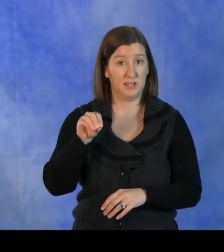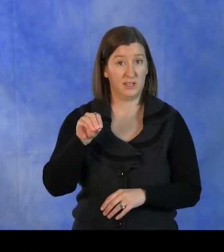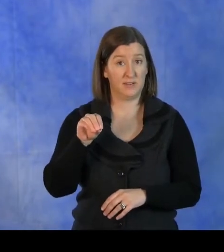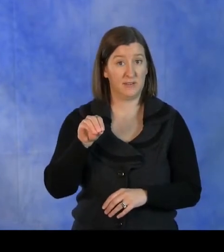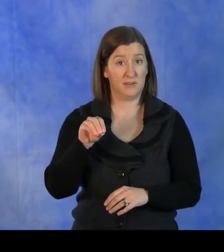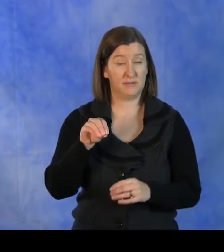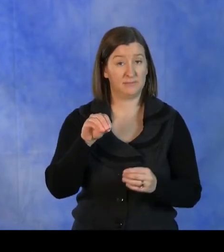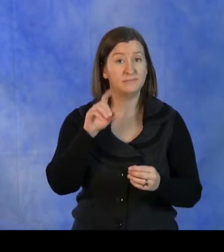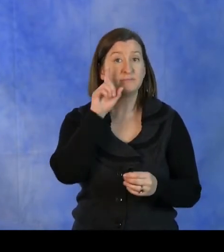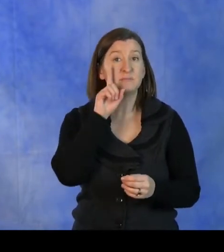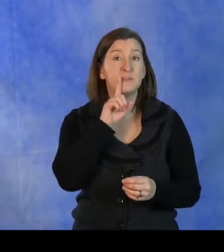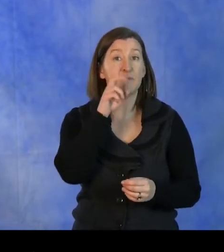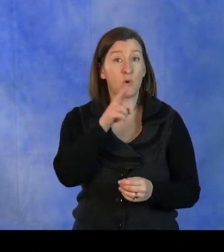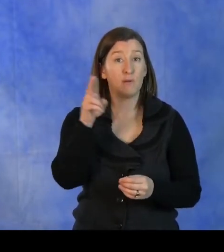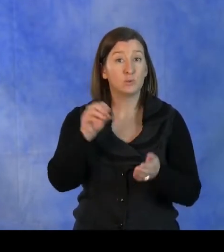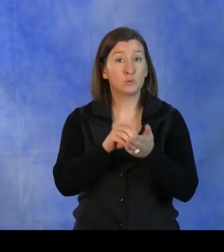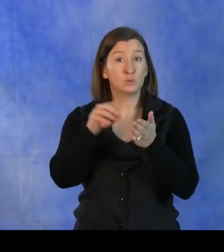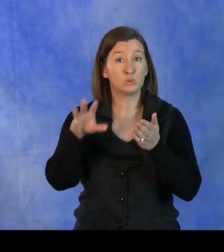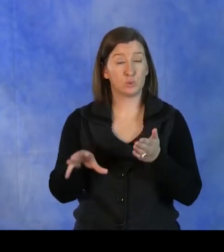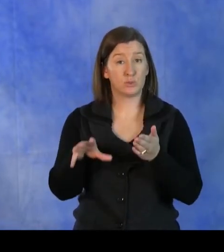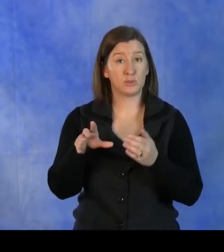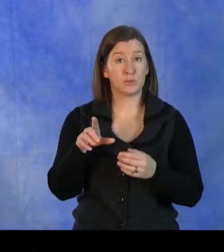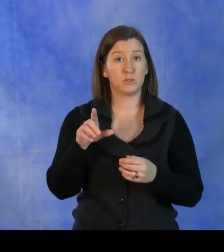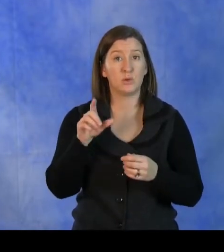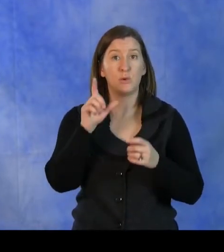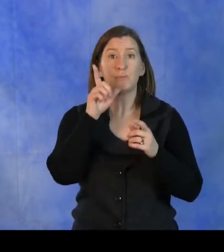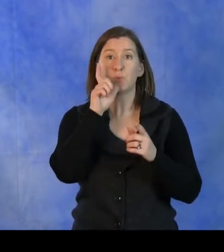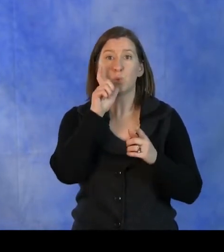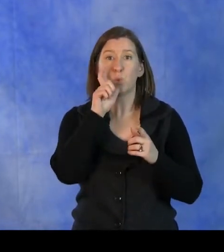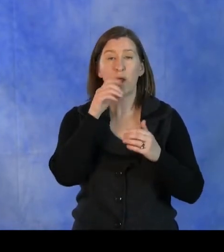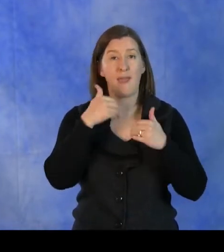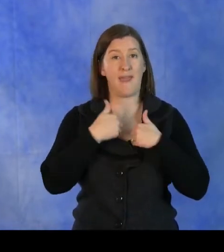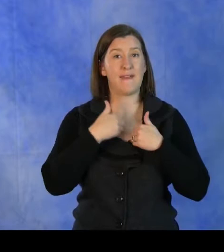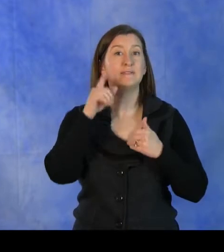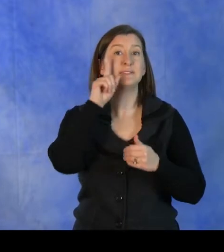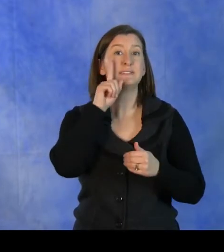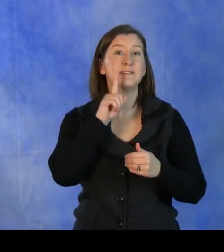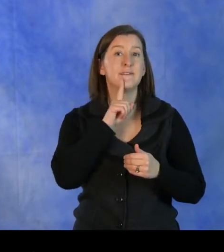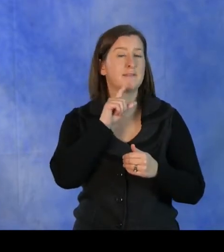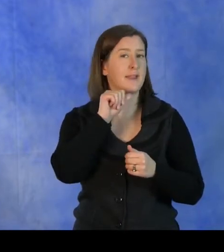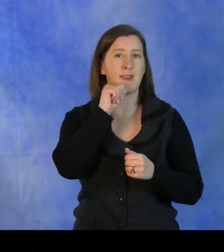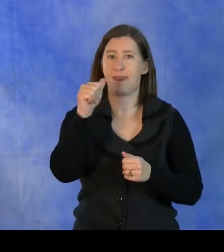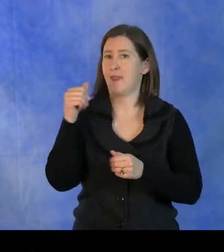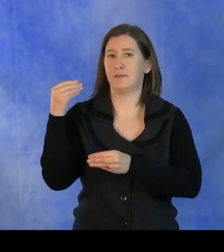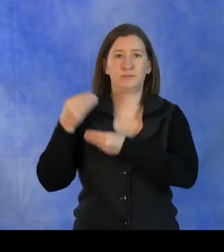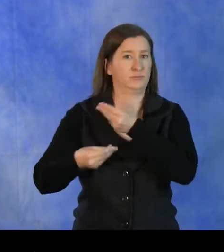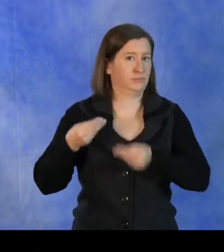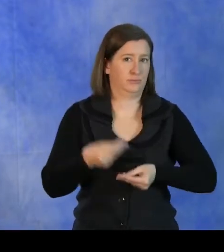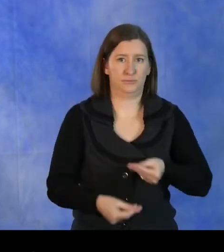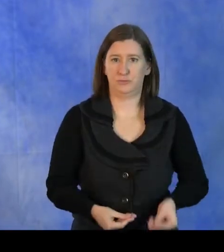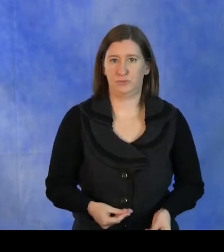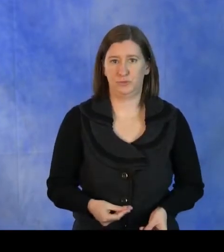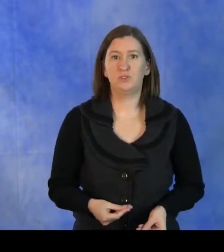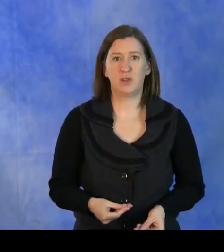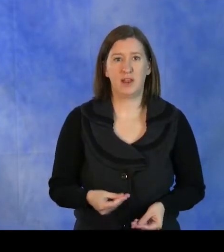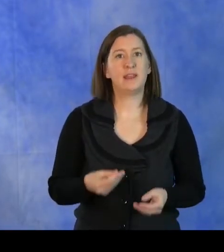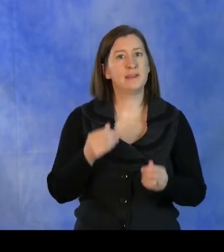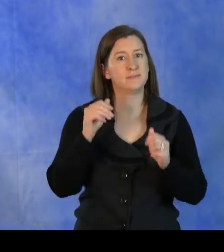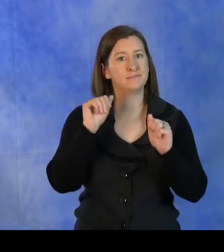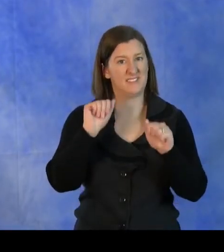Up to 35% of deaf and hard of hearing students who have